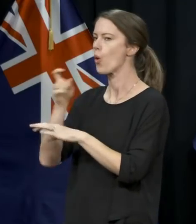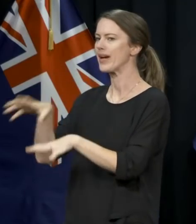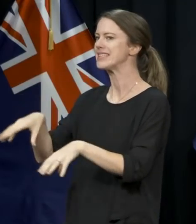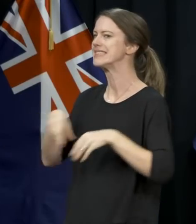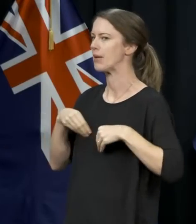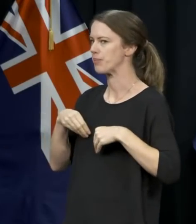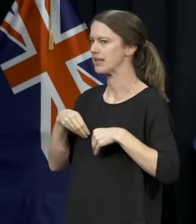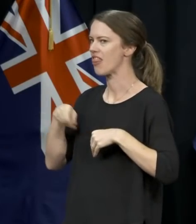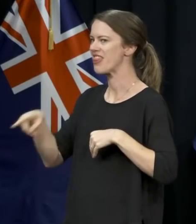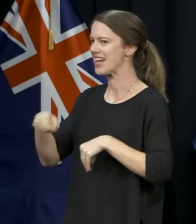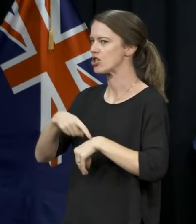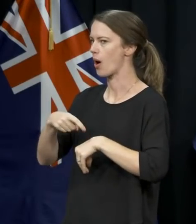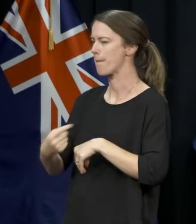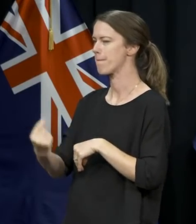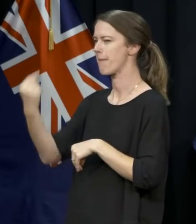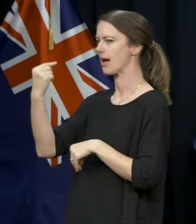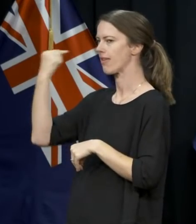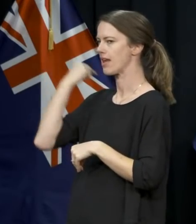response.